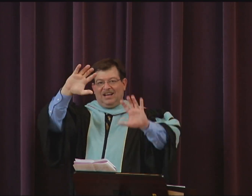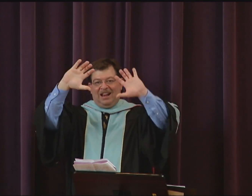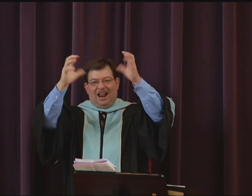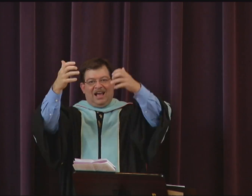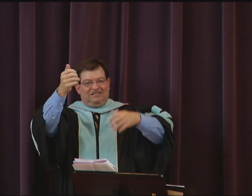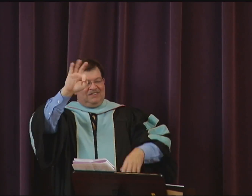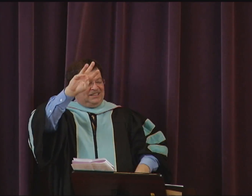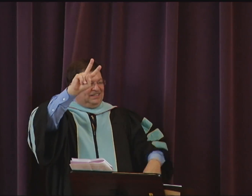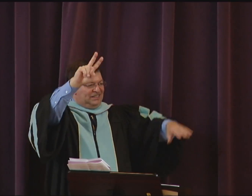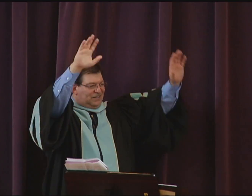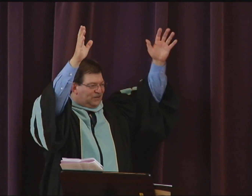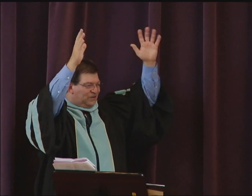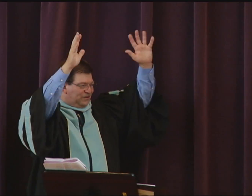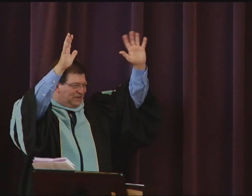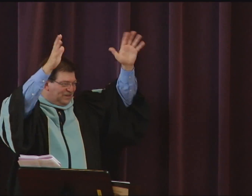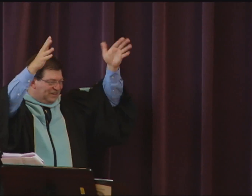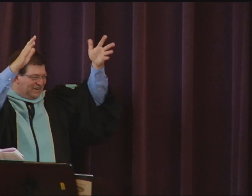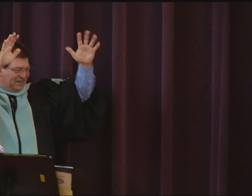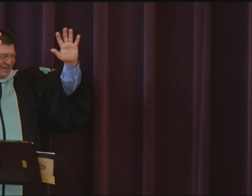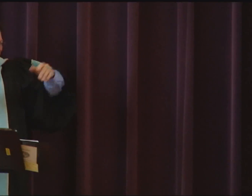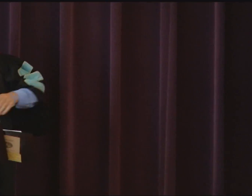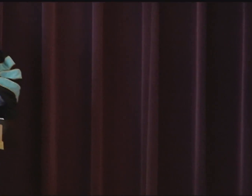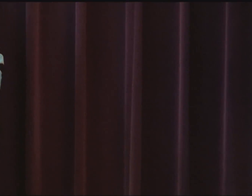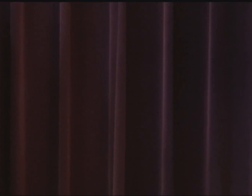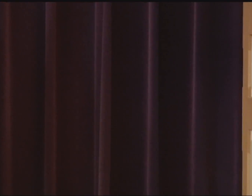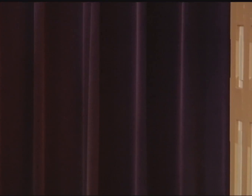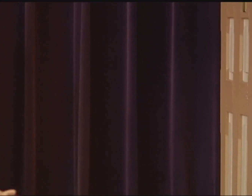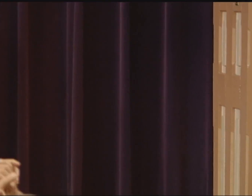Dennis V. Wernema, class of 62.